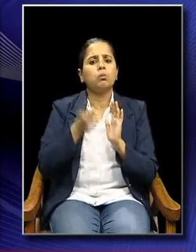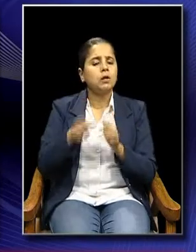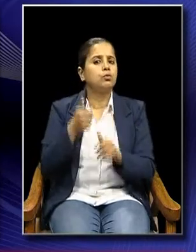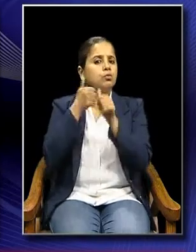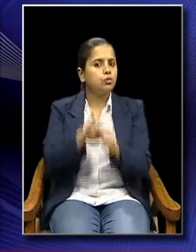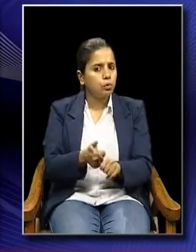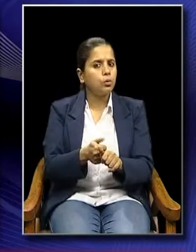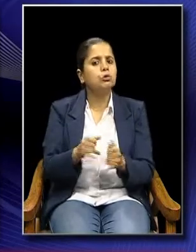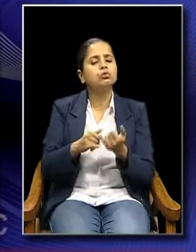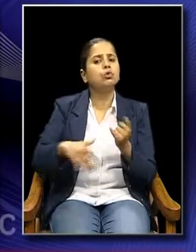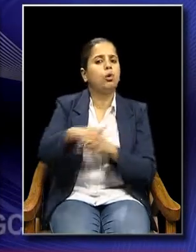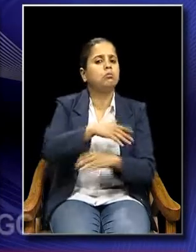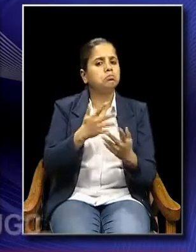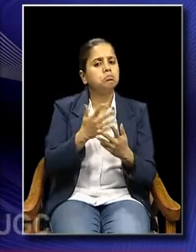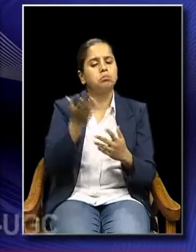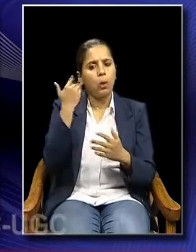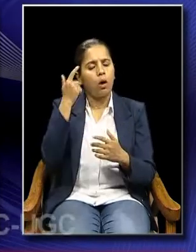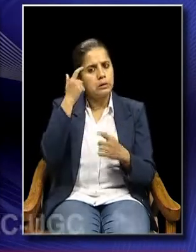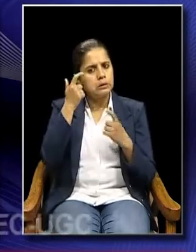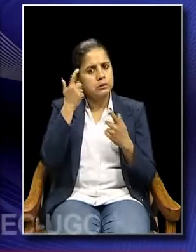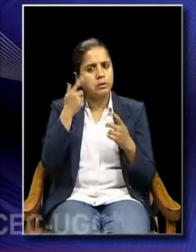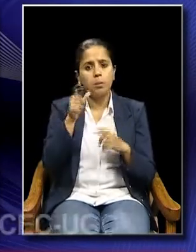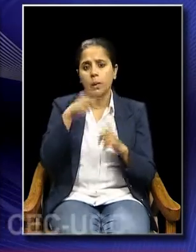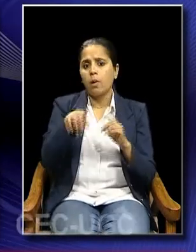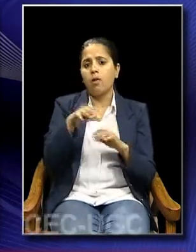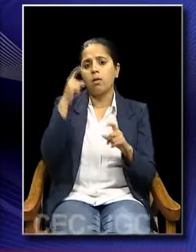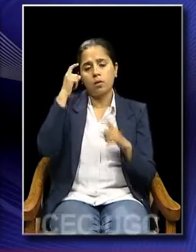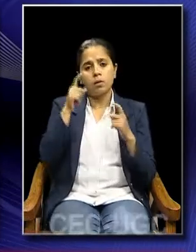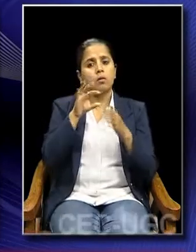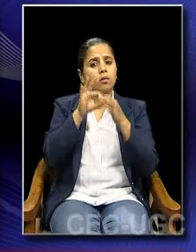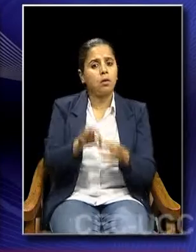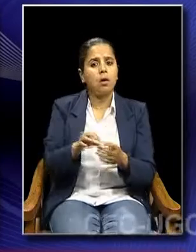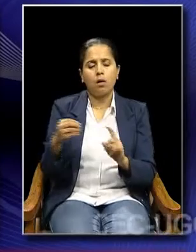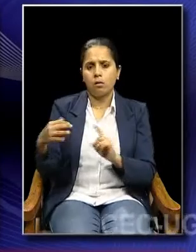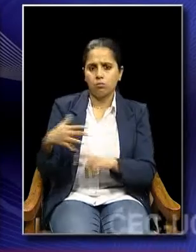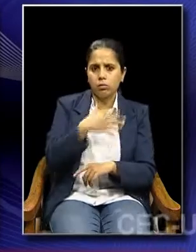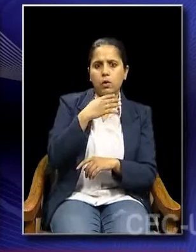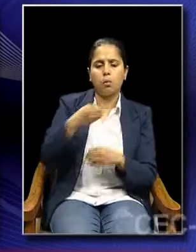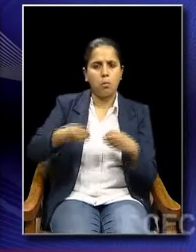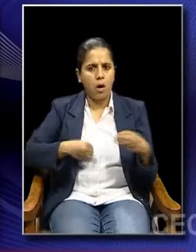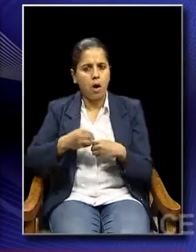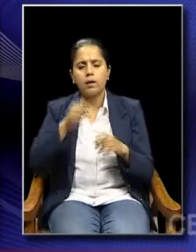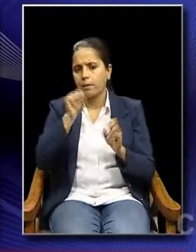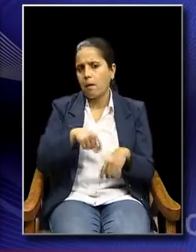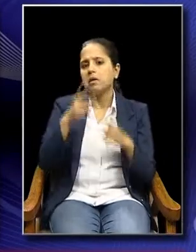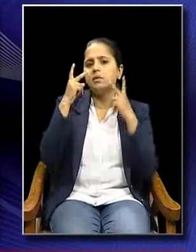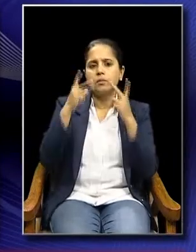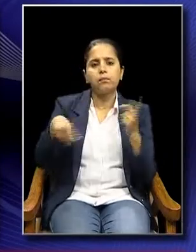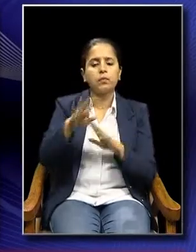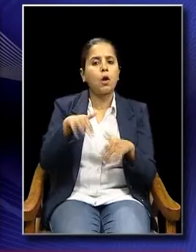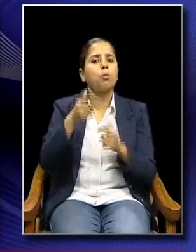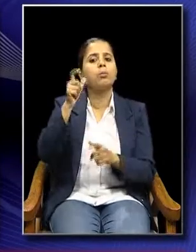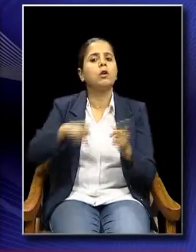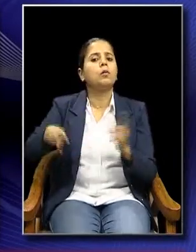followed in the society. And the concerns which were there with regard to the affluence and hunger could also be seen, that how people,